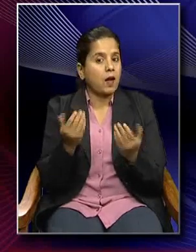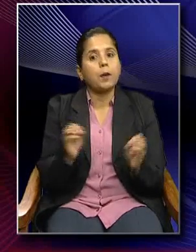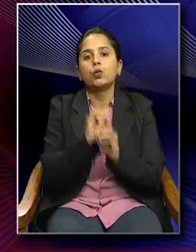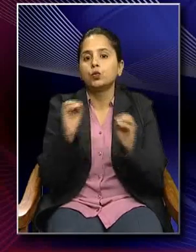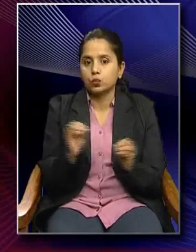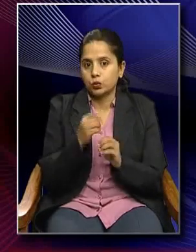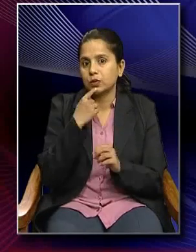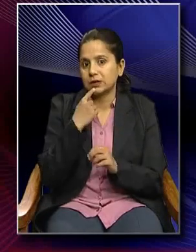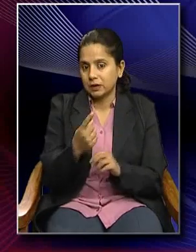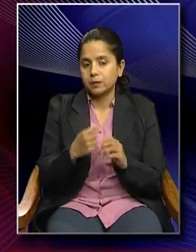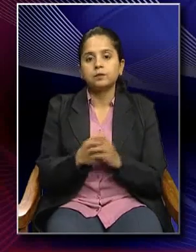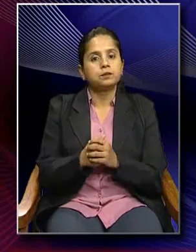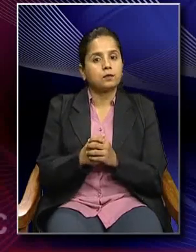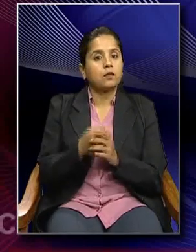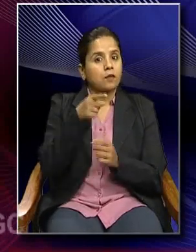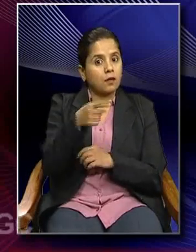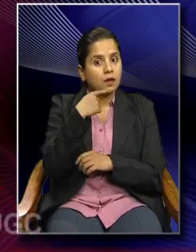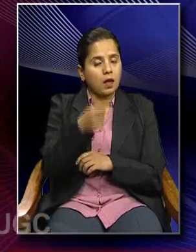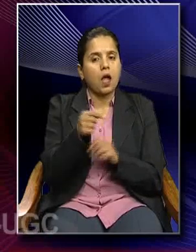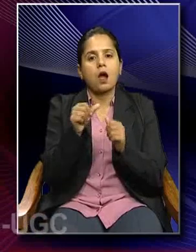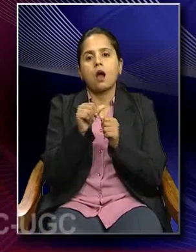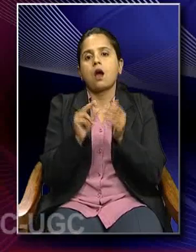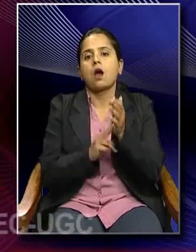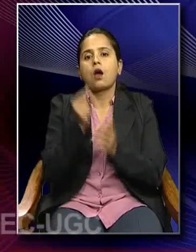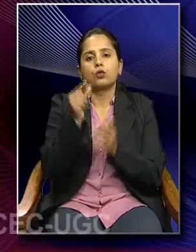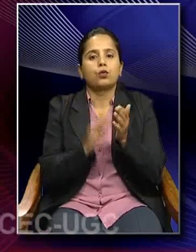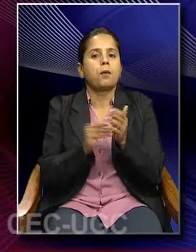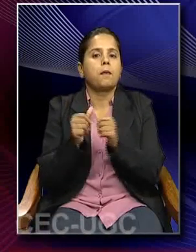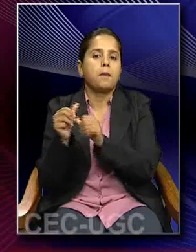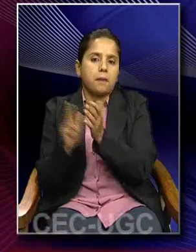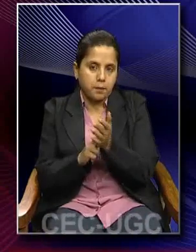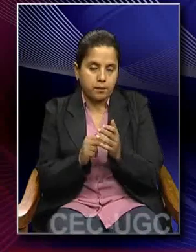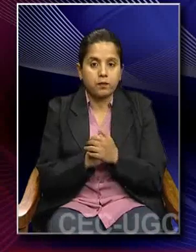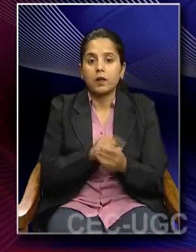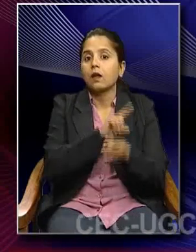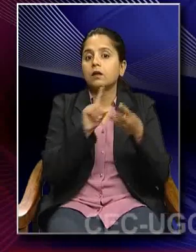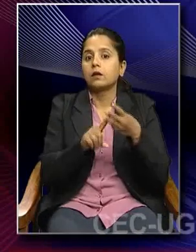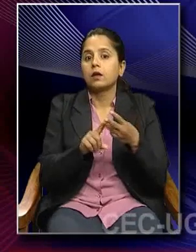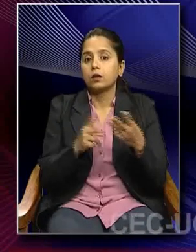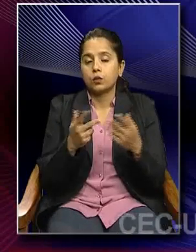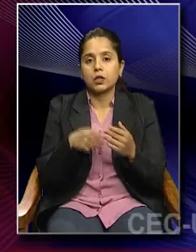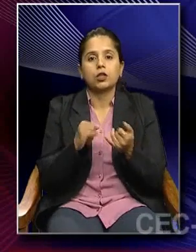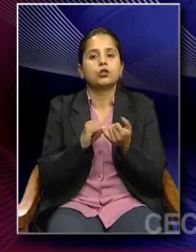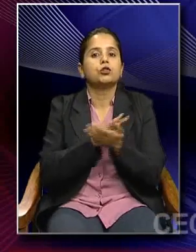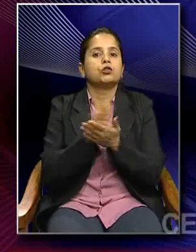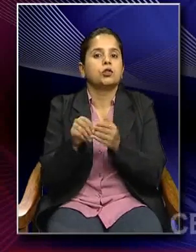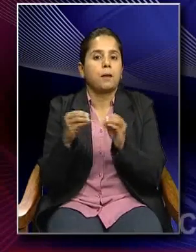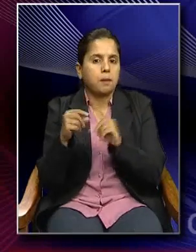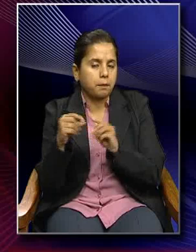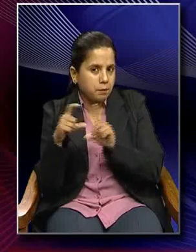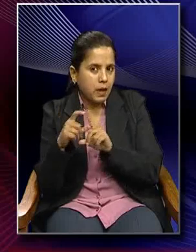us. So that is anuman. The third is shabd or